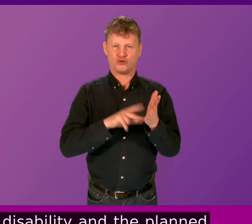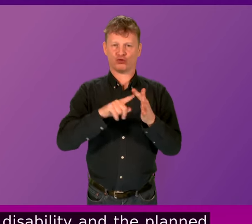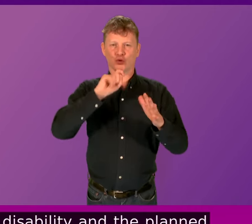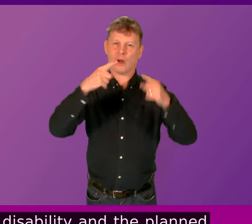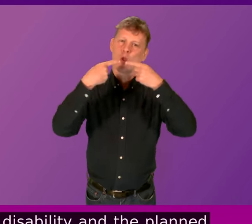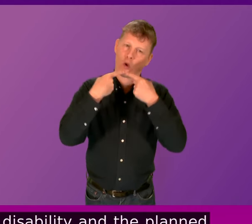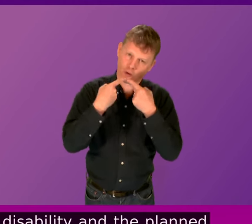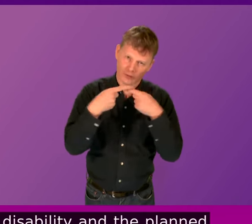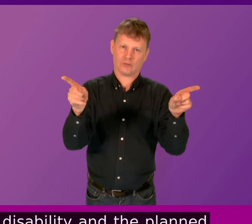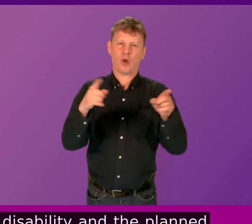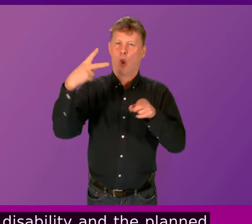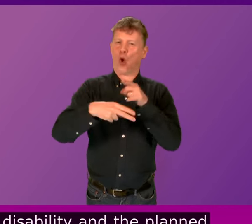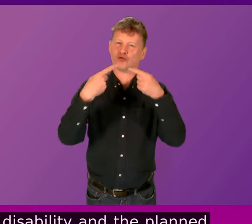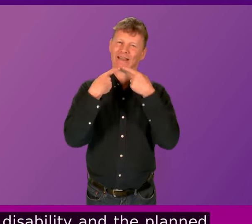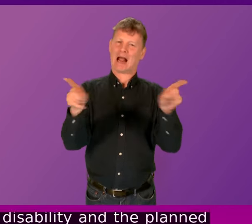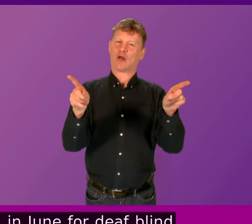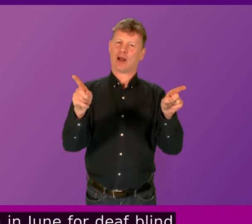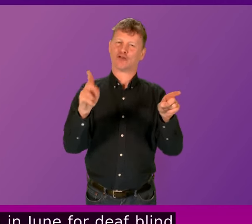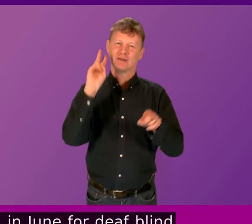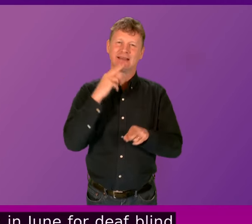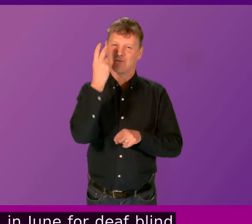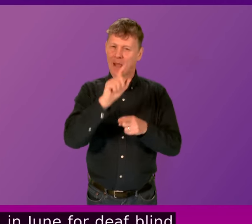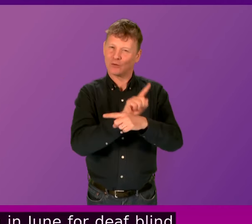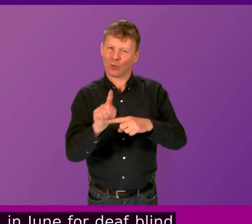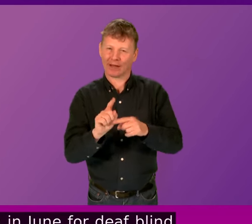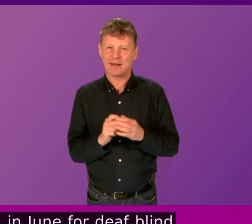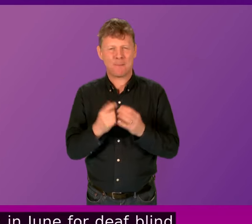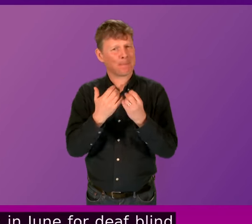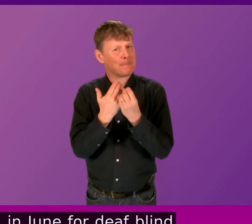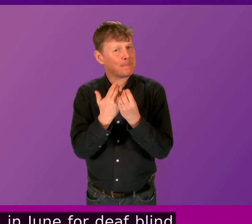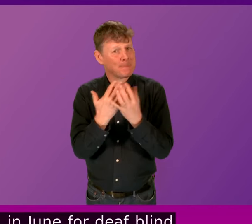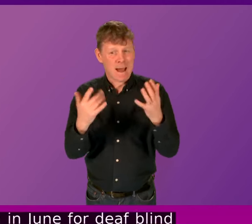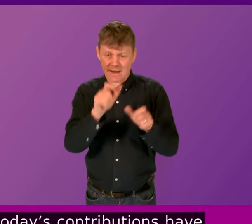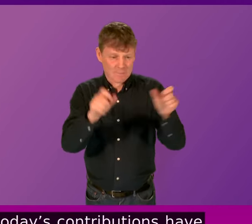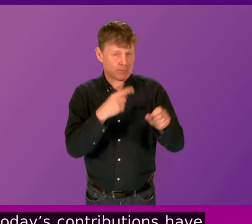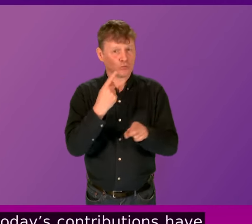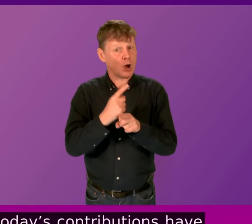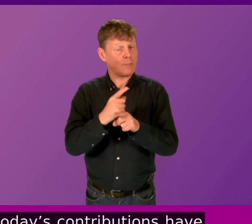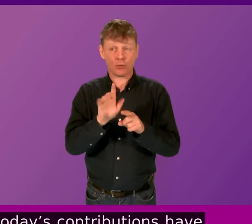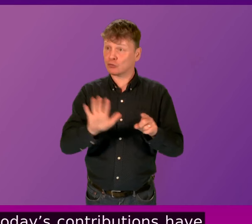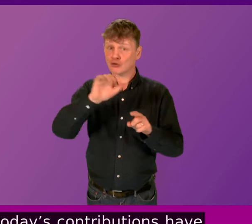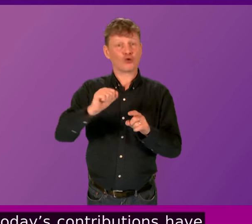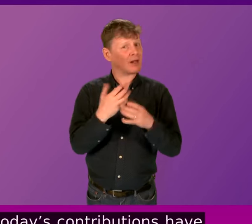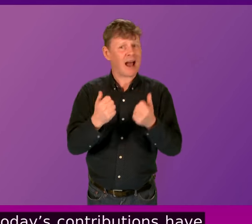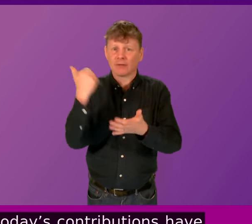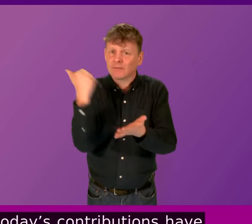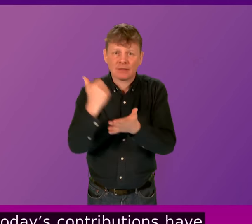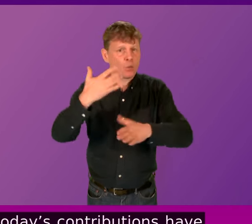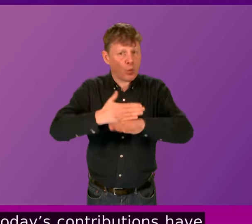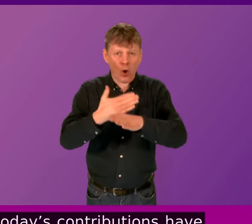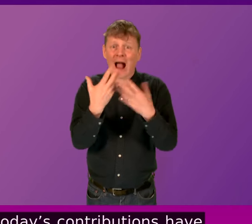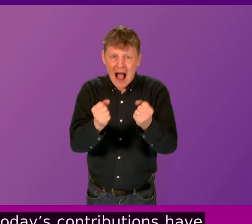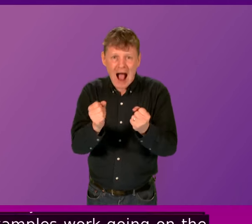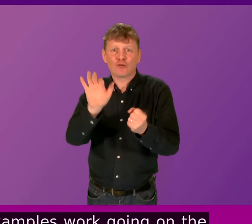Awareness Week. Many of today's contributions have mentioned excellent examples of work going on the length and breadth of Scotland to support people